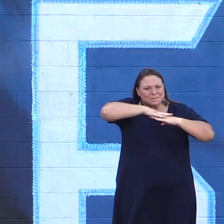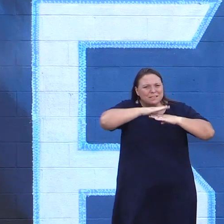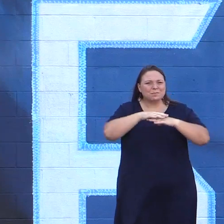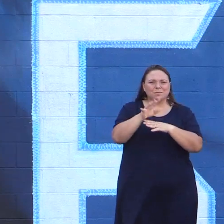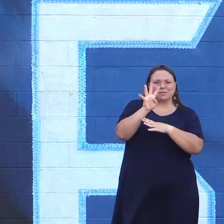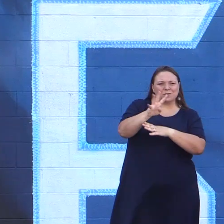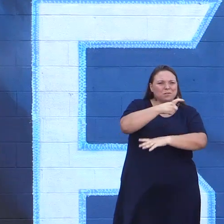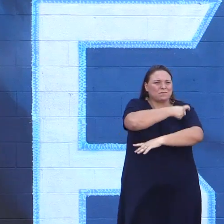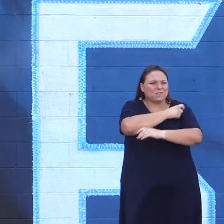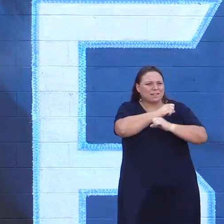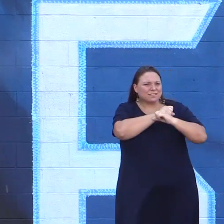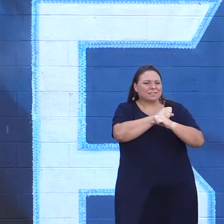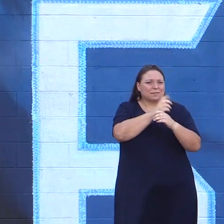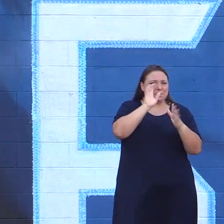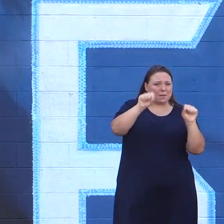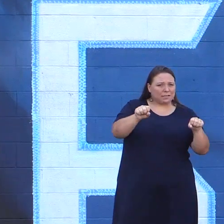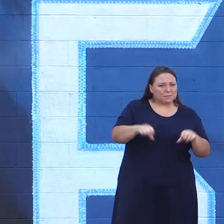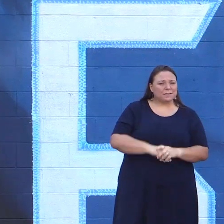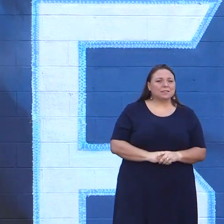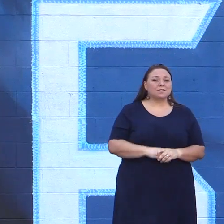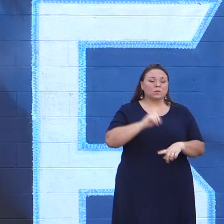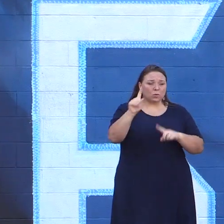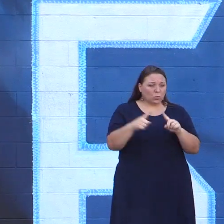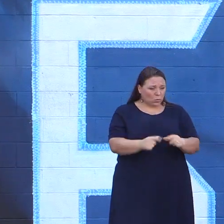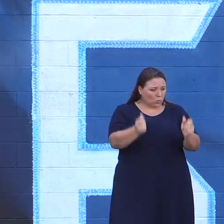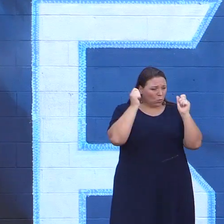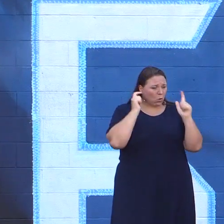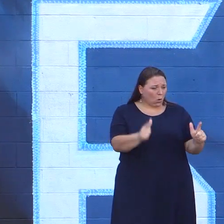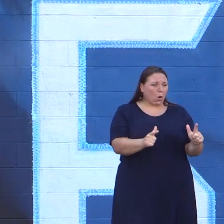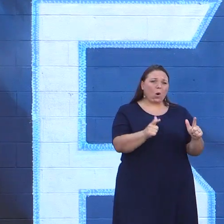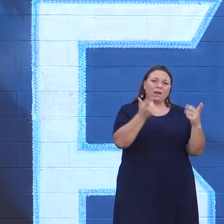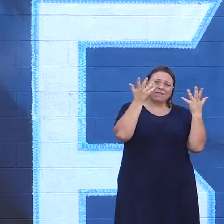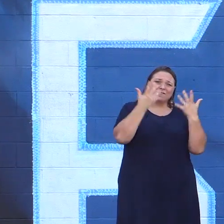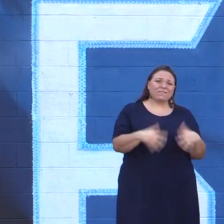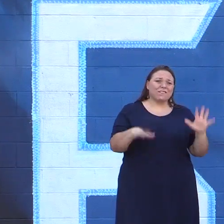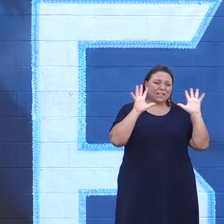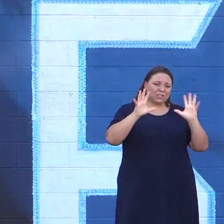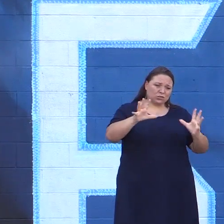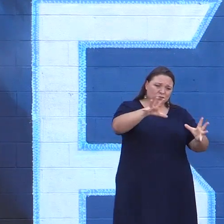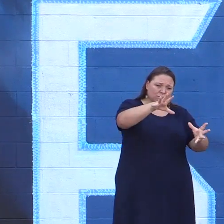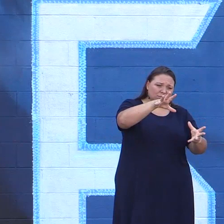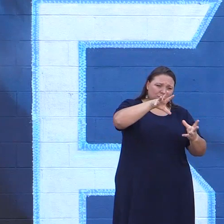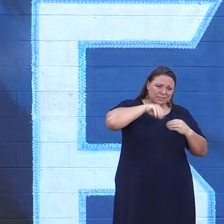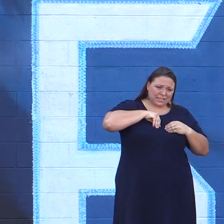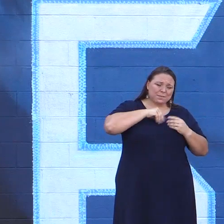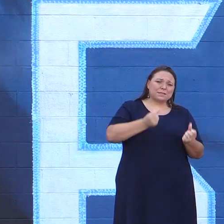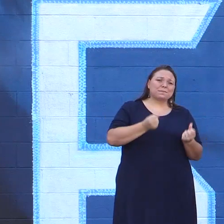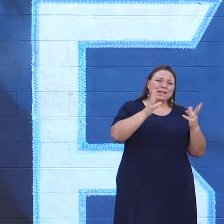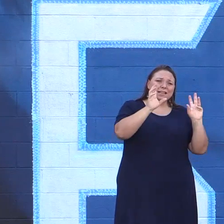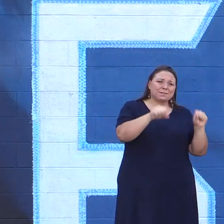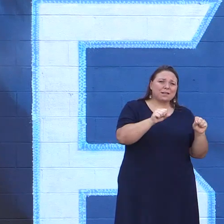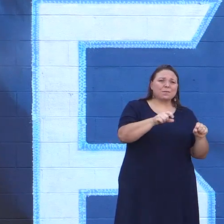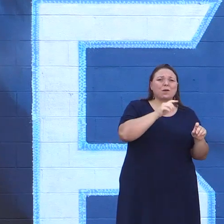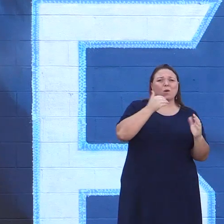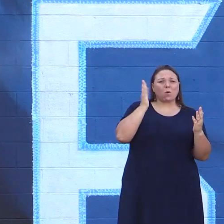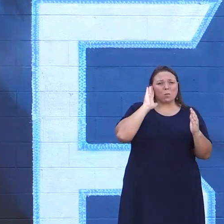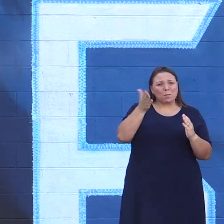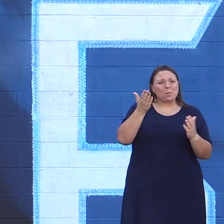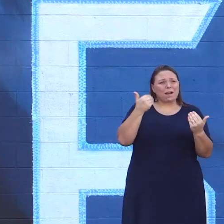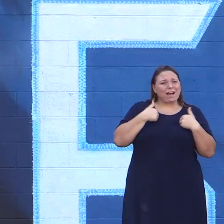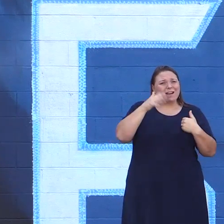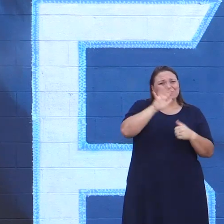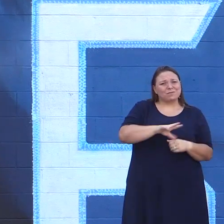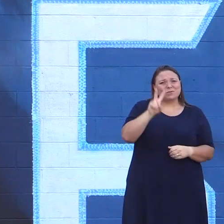candidates. And when all vaccines trials in Nashville are fully enrolled, there may be as many as 2,000